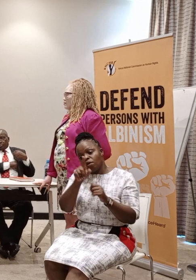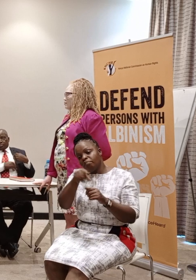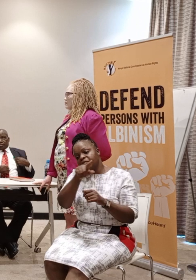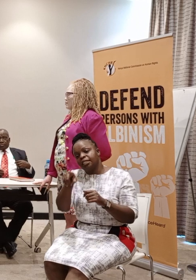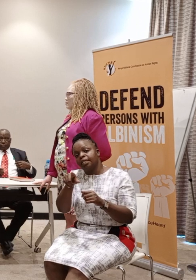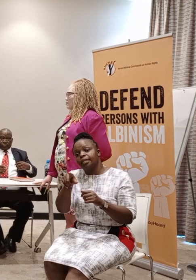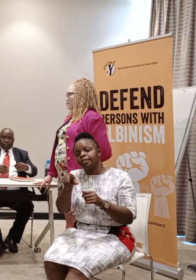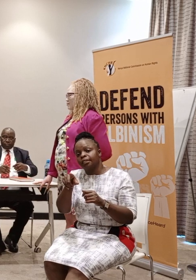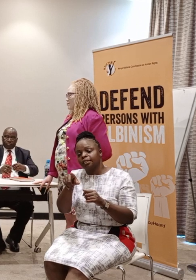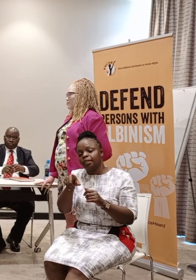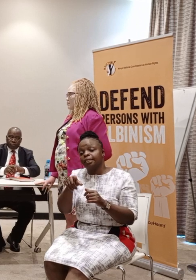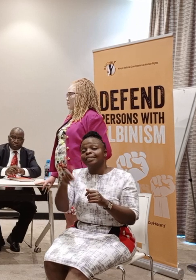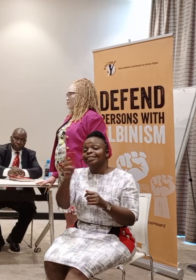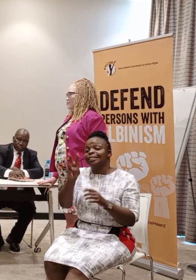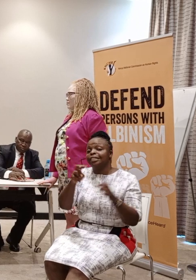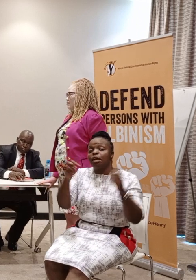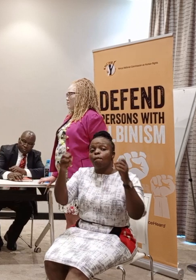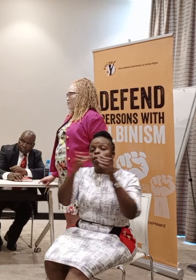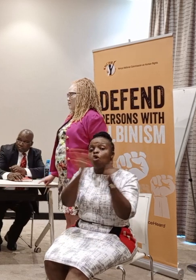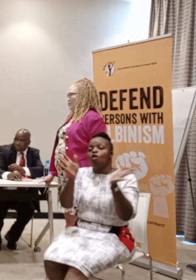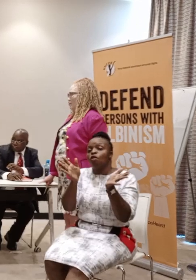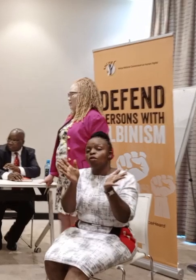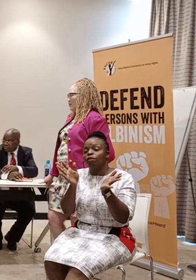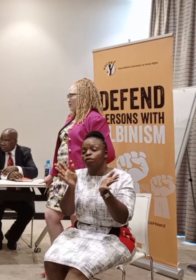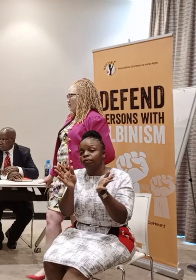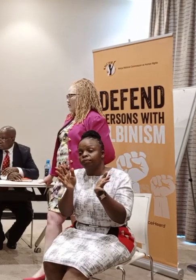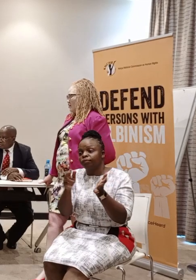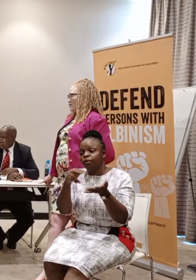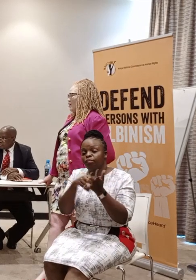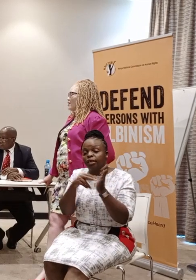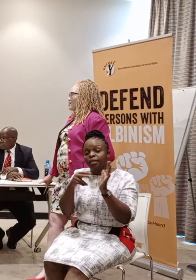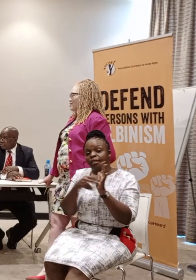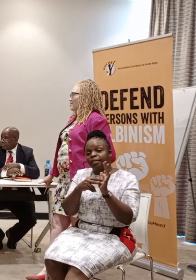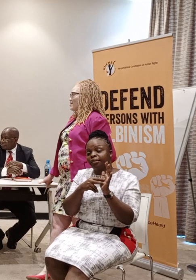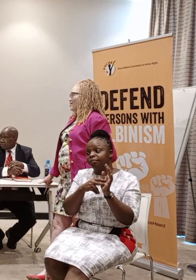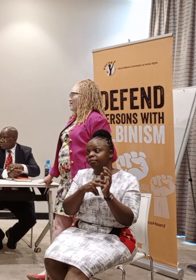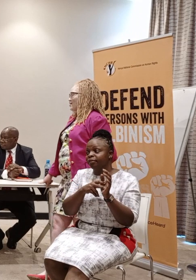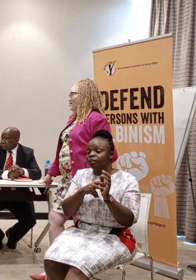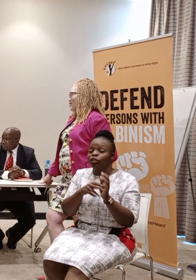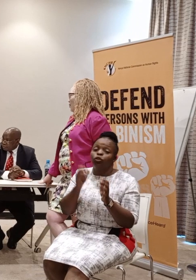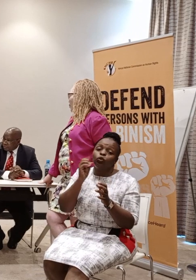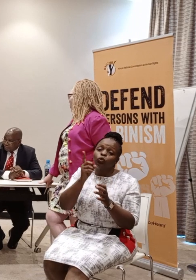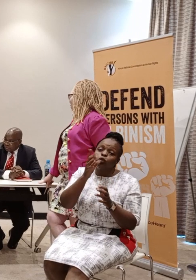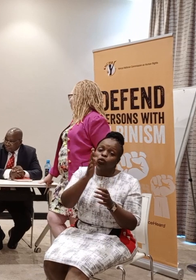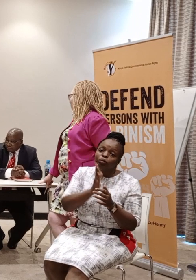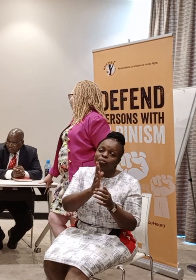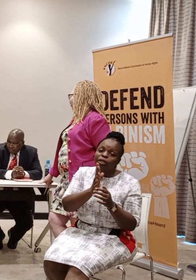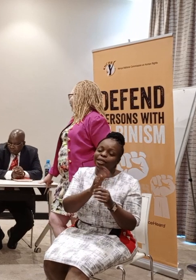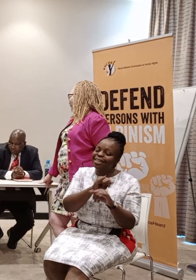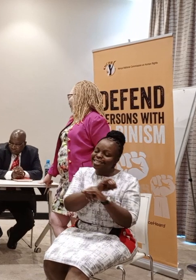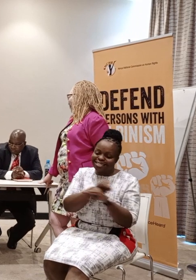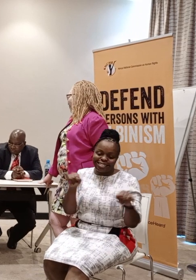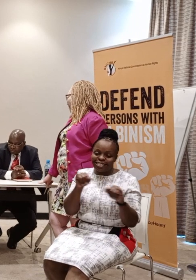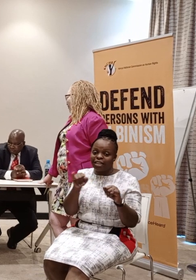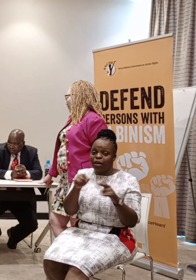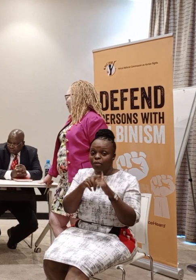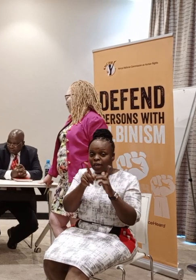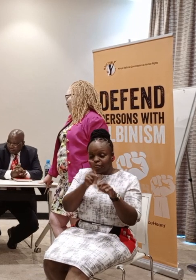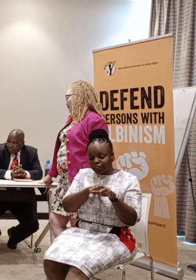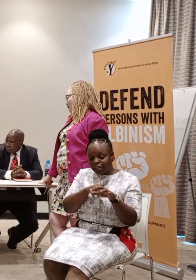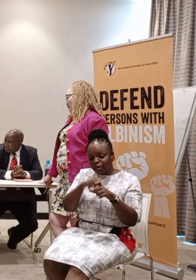be amplified. Okay, you are supposed to be this saint who doesn't do any wrong. But the moment you make